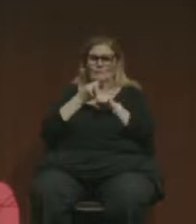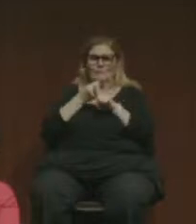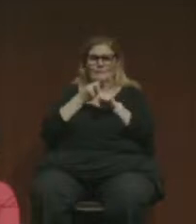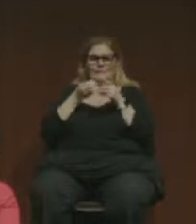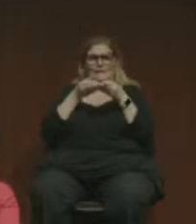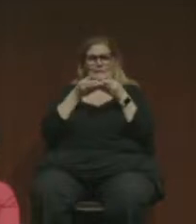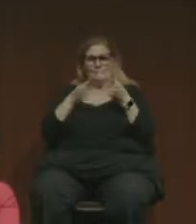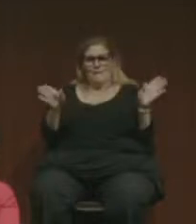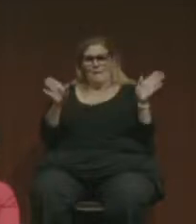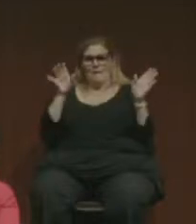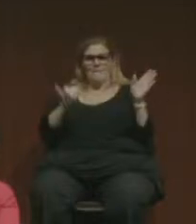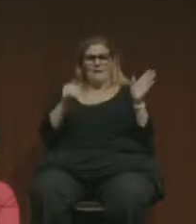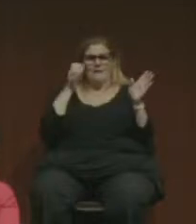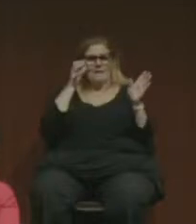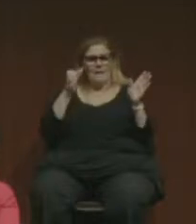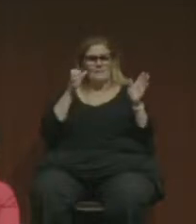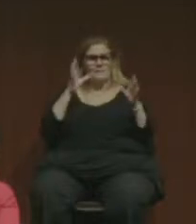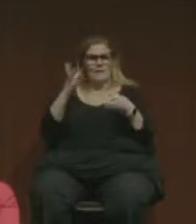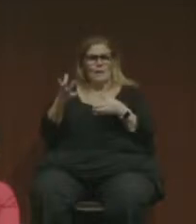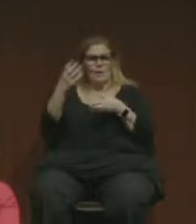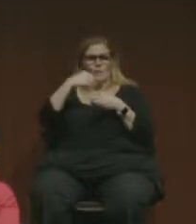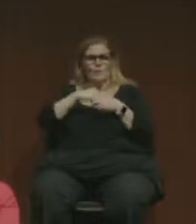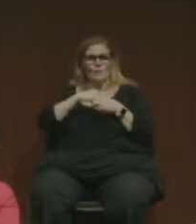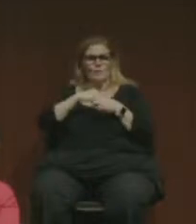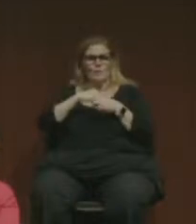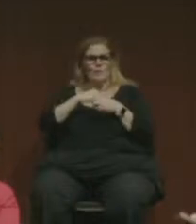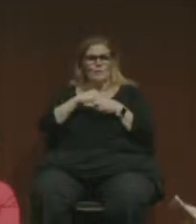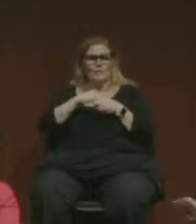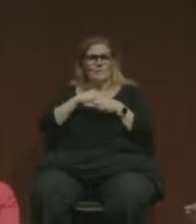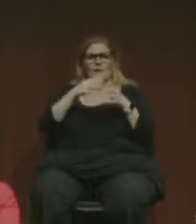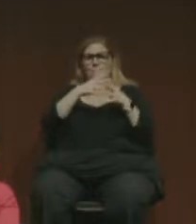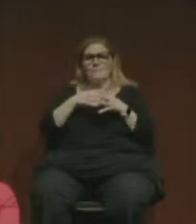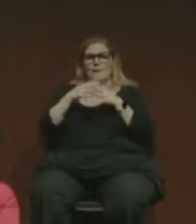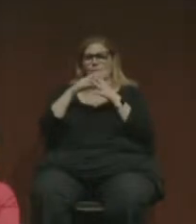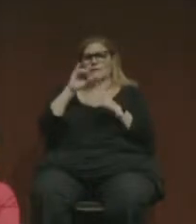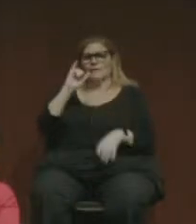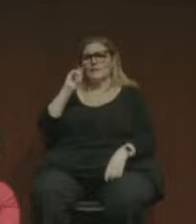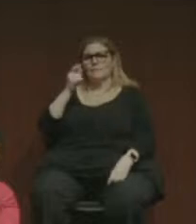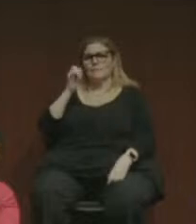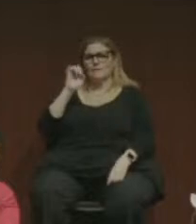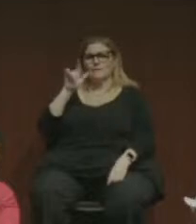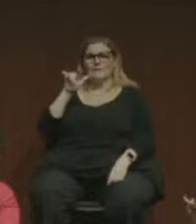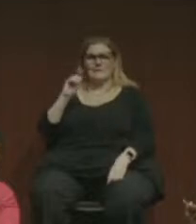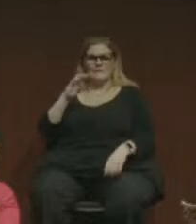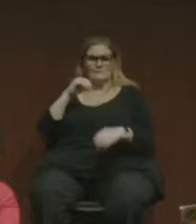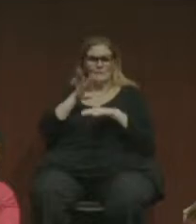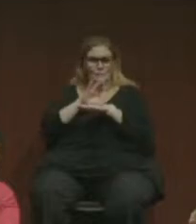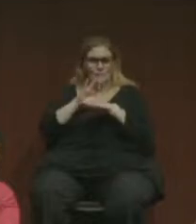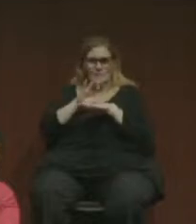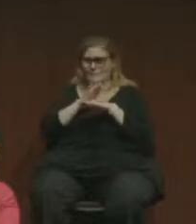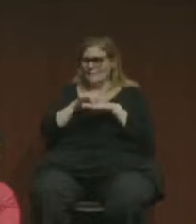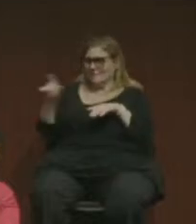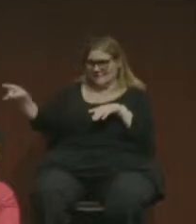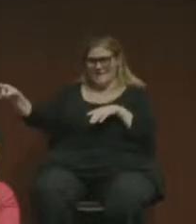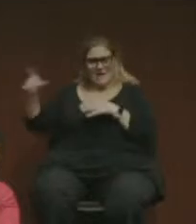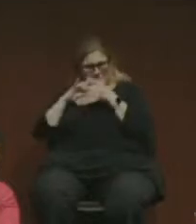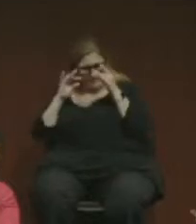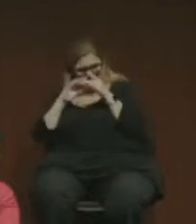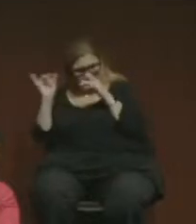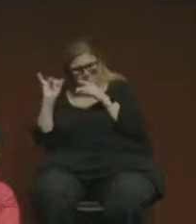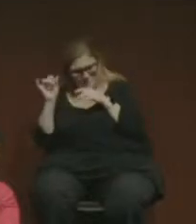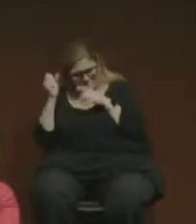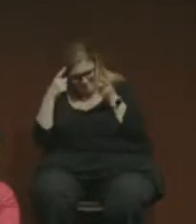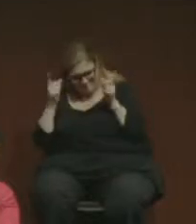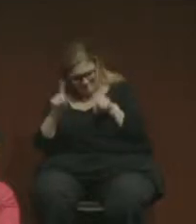reparations to be inclusive of American imperialism in the Caribbean. I've also mentioned that. Yeah.